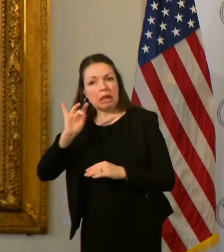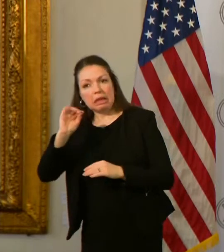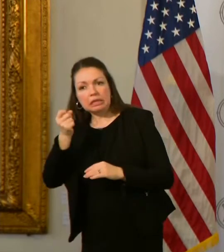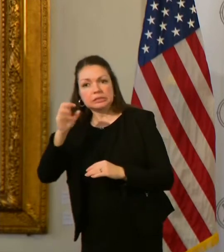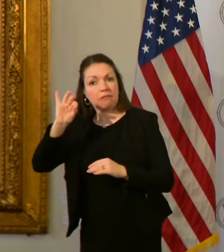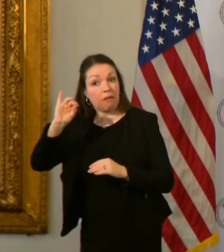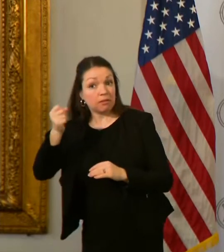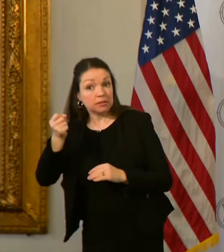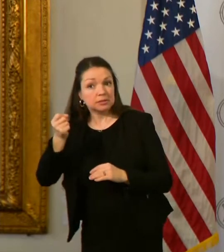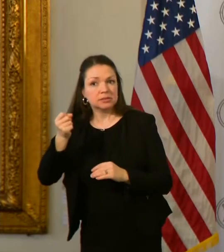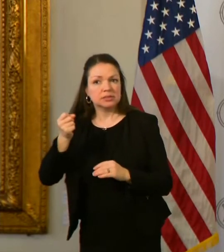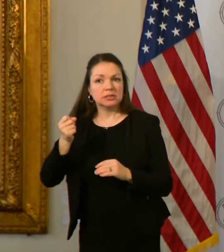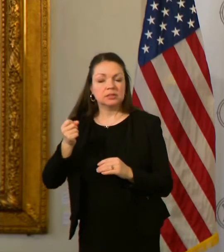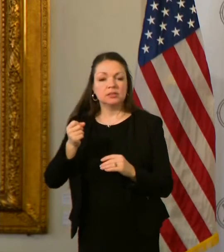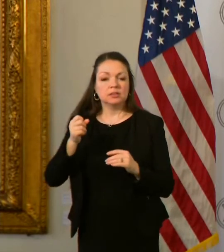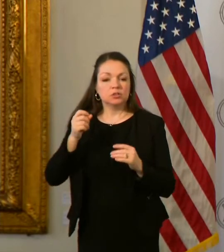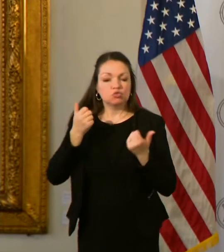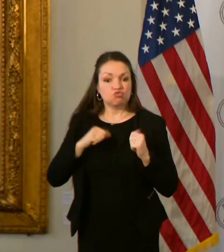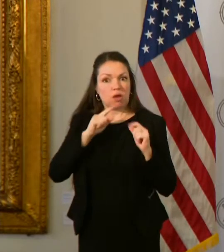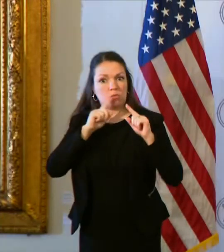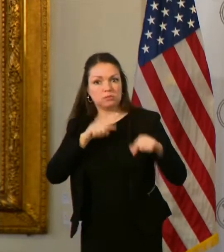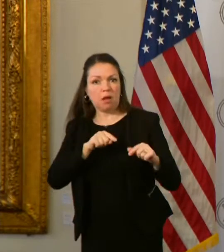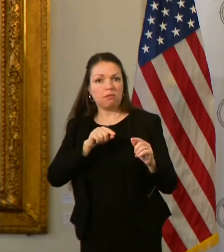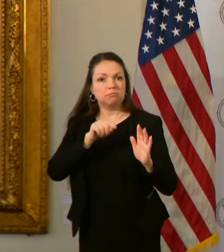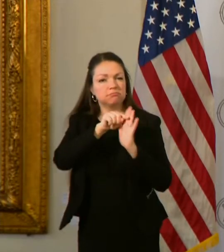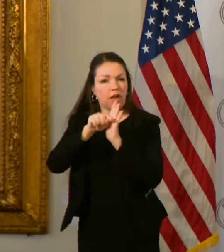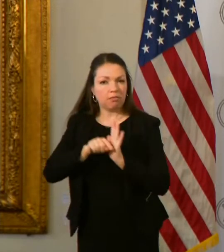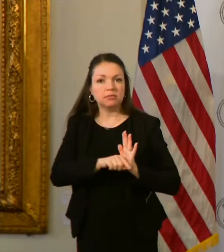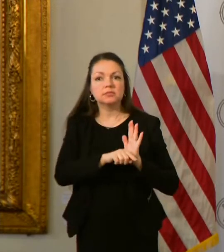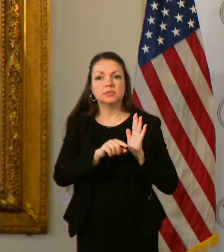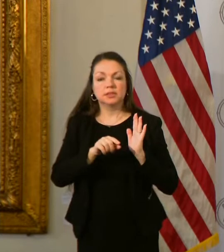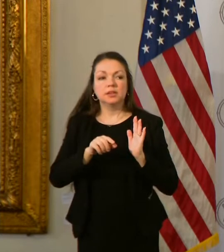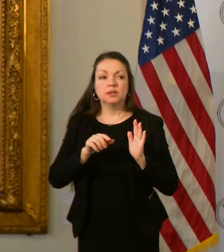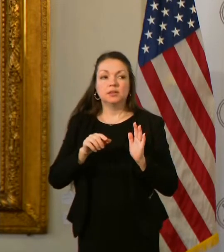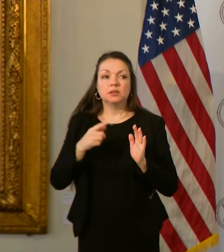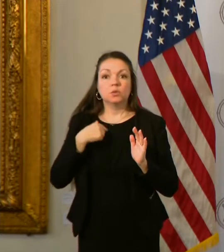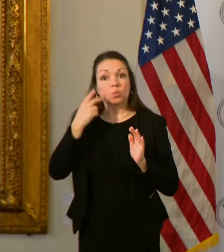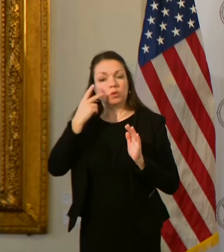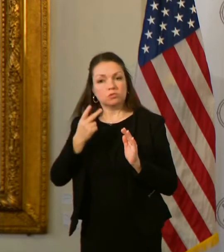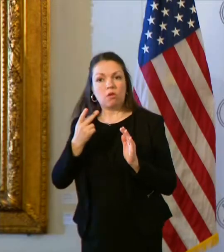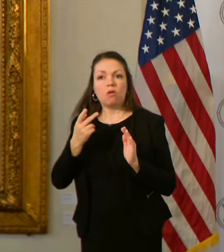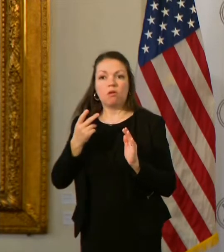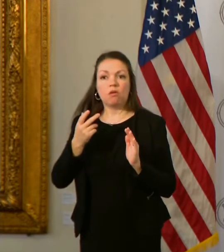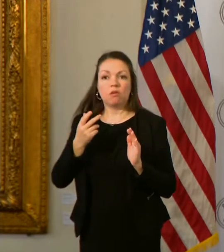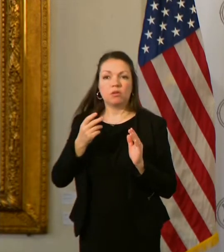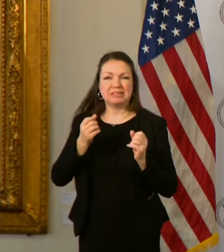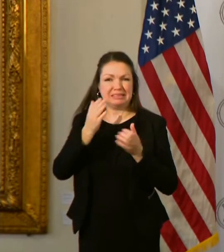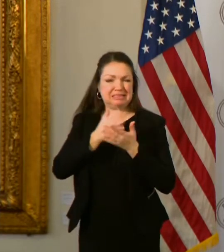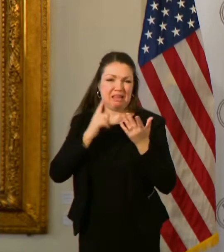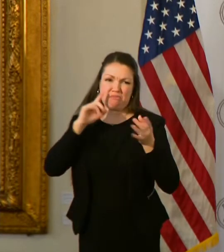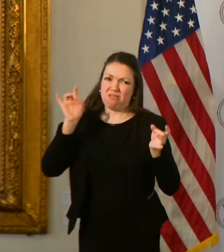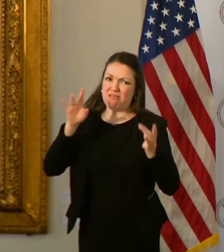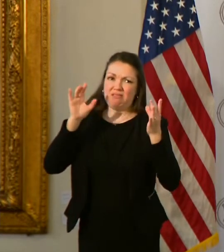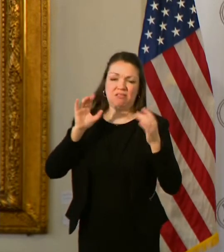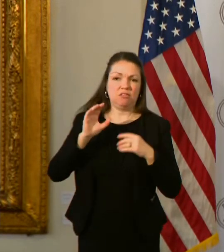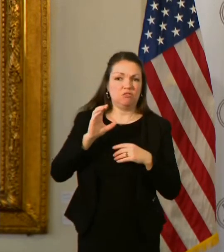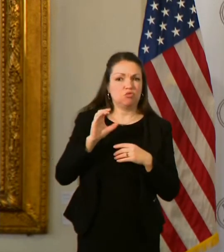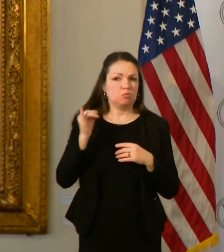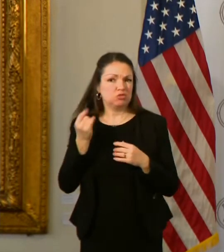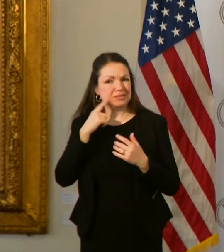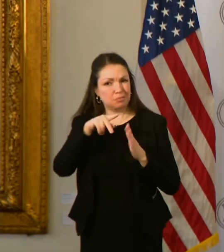in Chicago, but nationally, we saw the institution of some horrific criminal justice